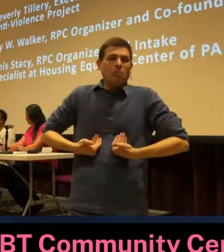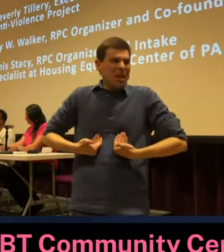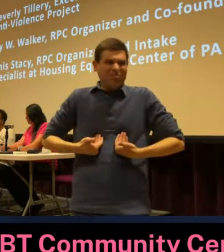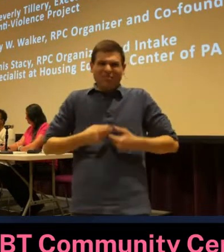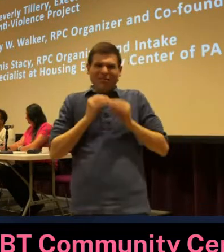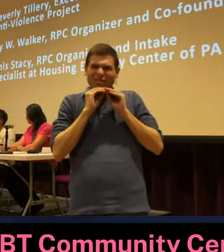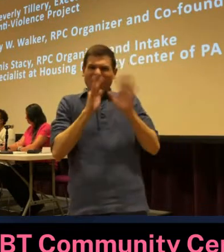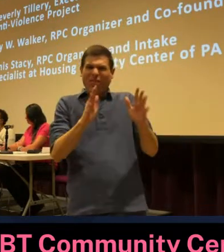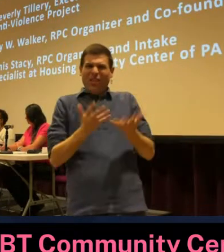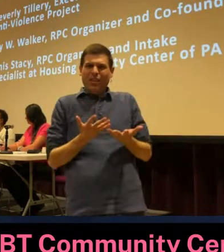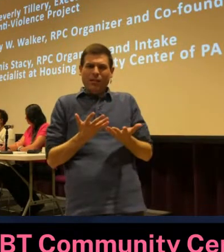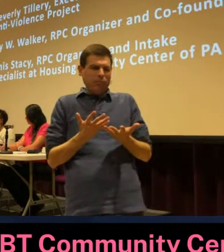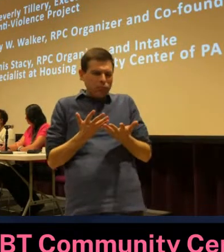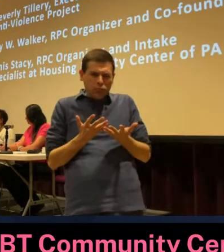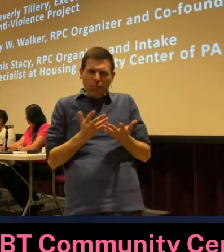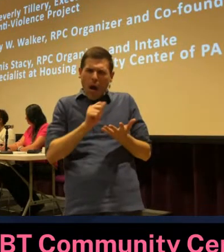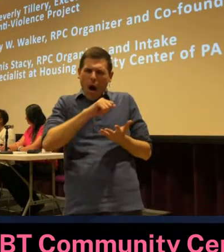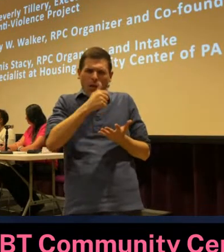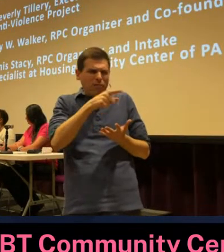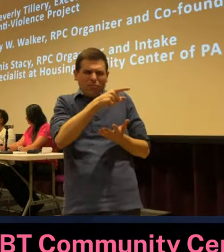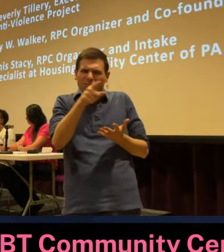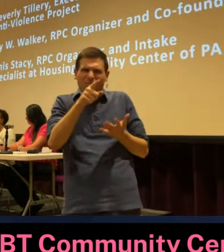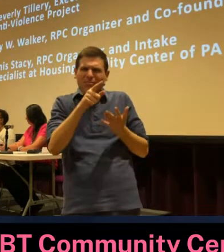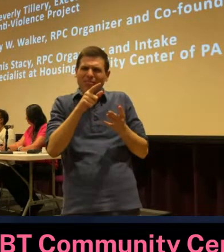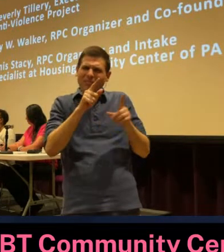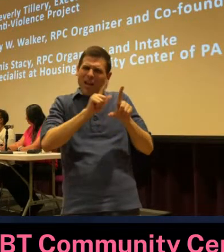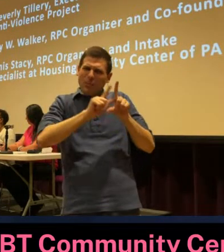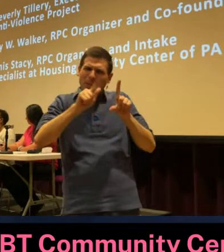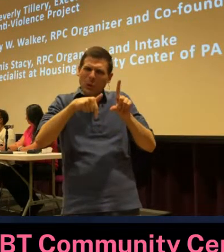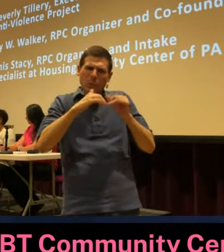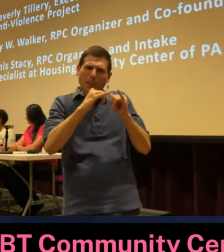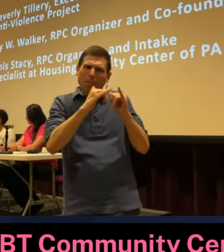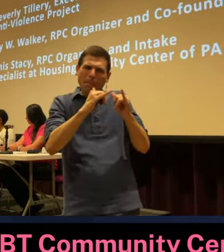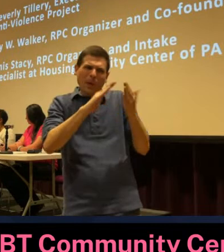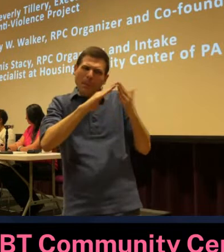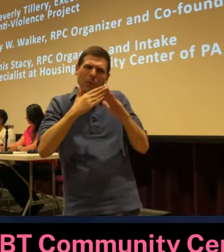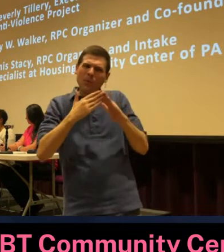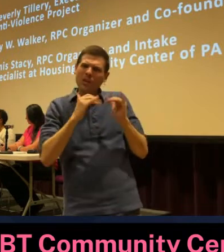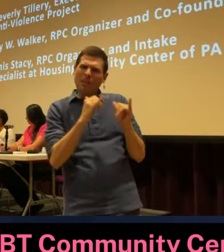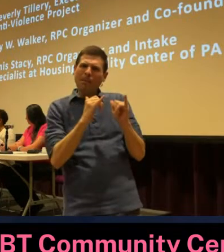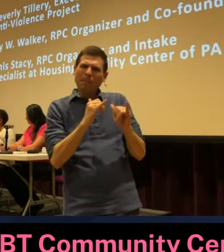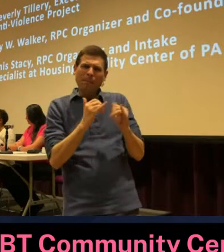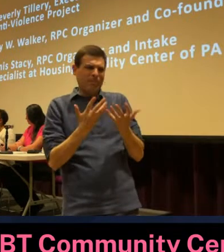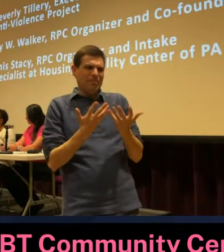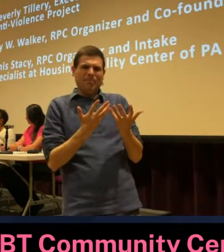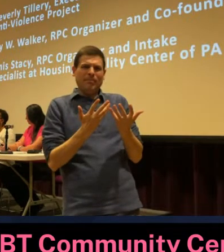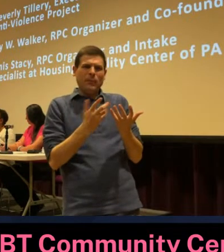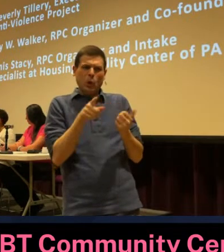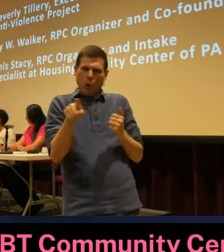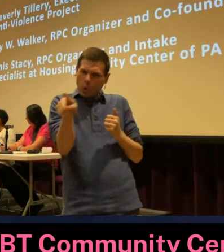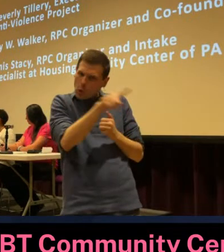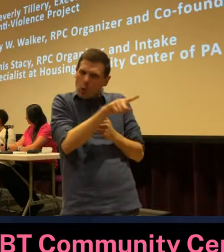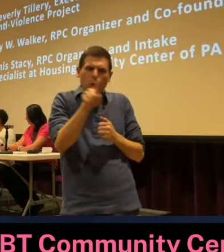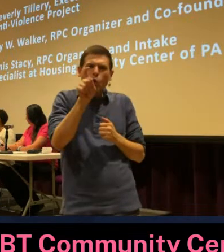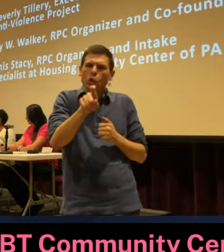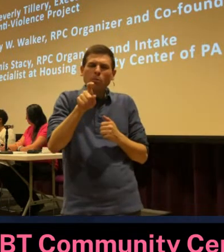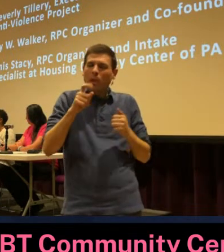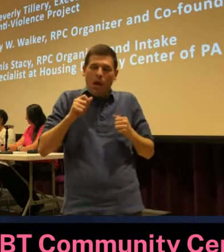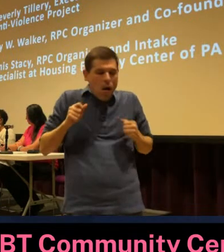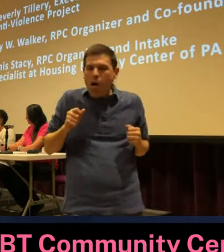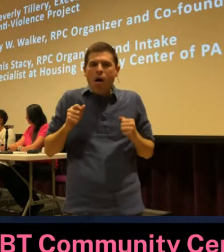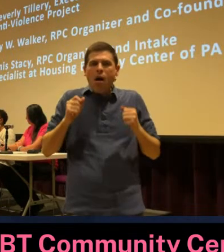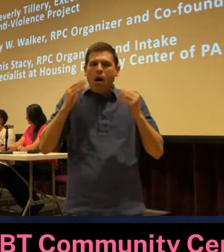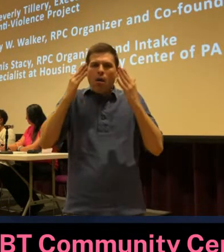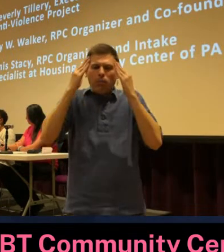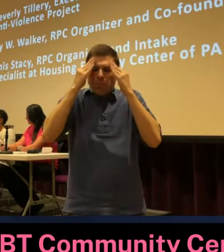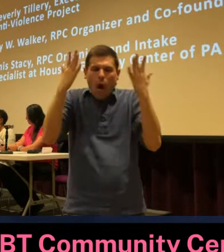this is a time where we all need to be at alarmed and in the streets